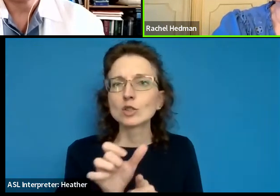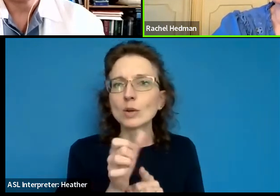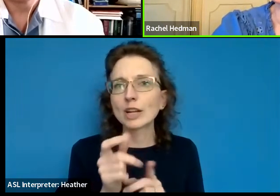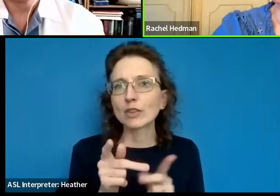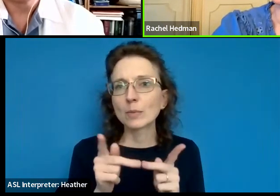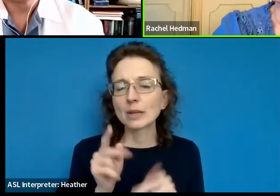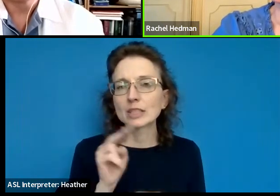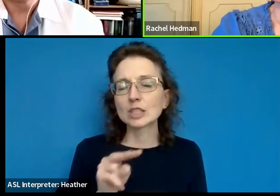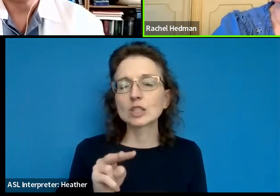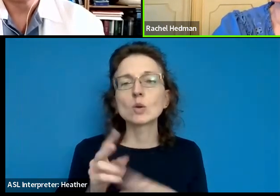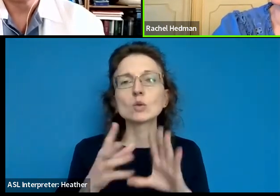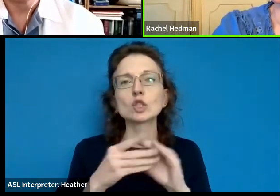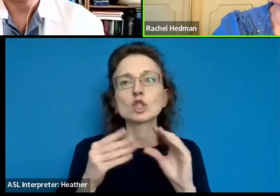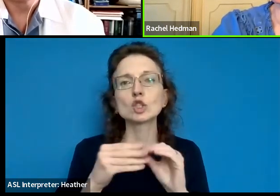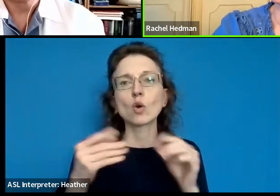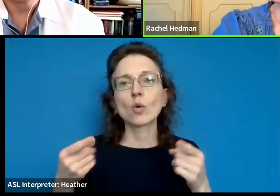is